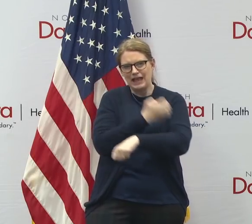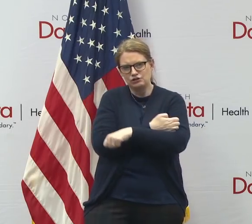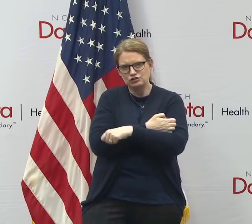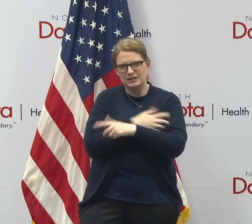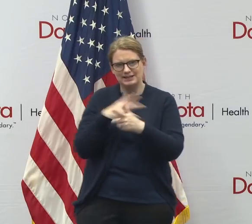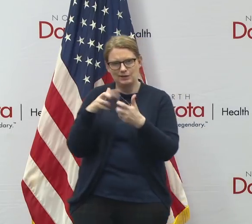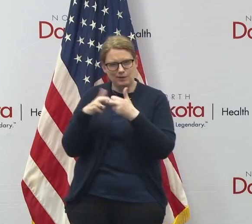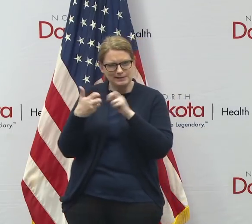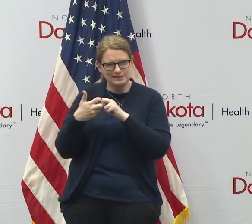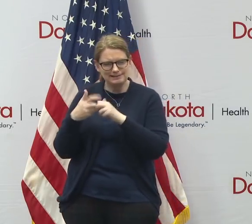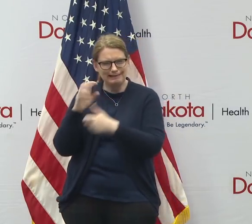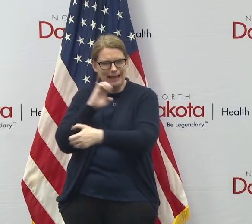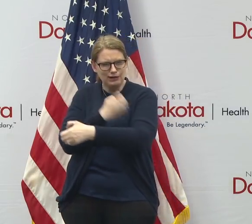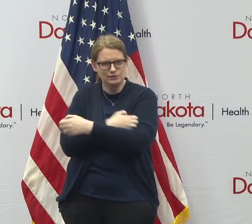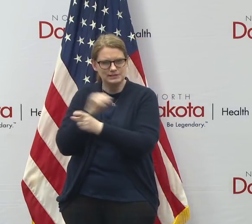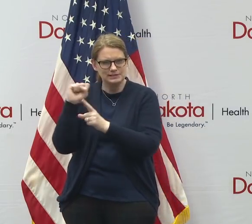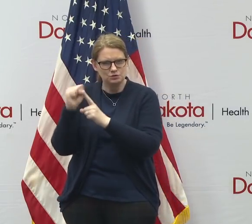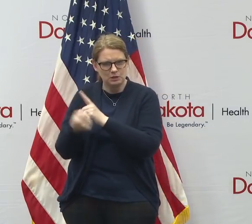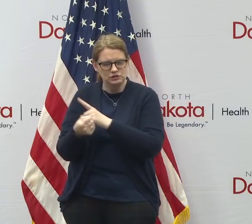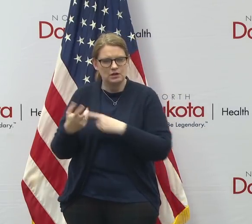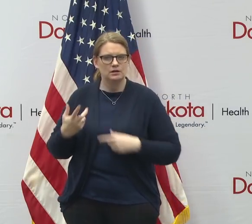crisis that we're facing.